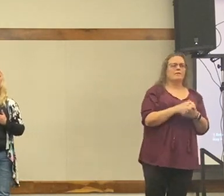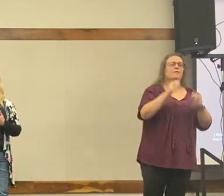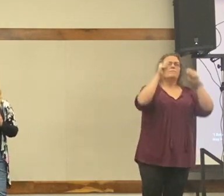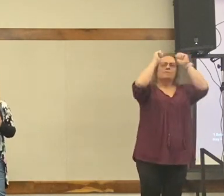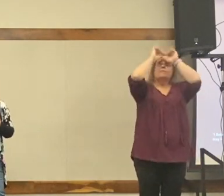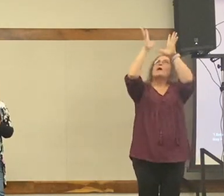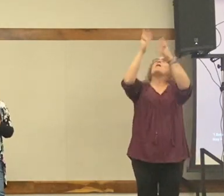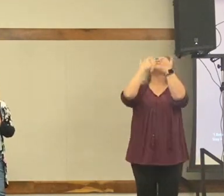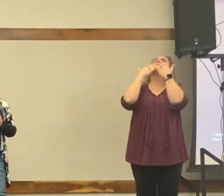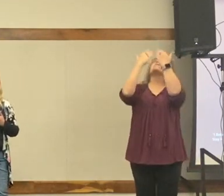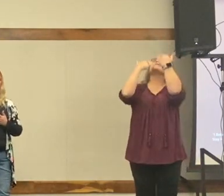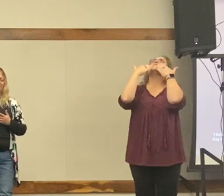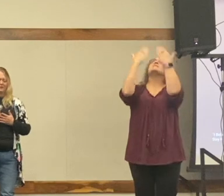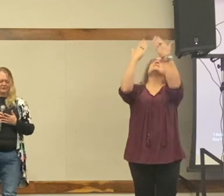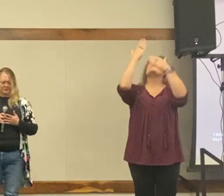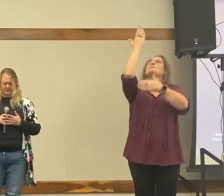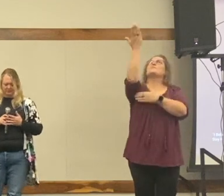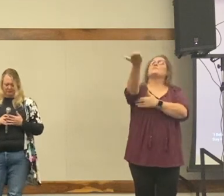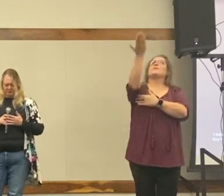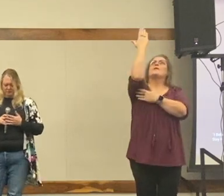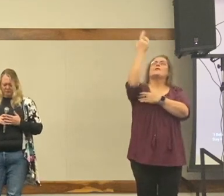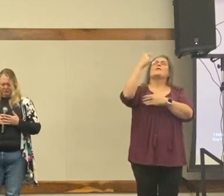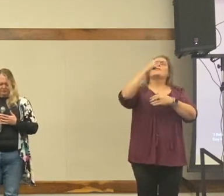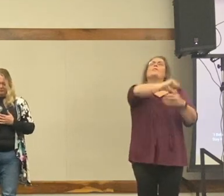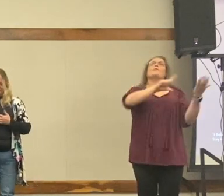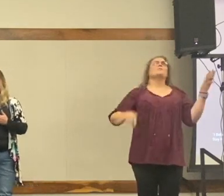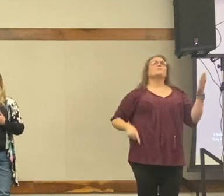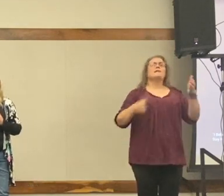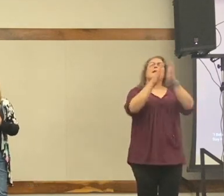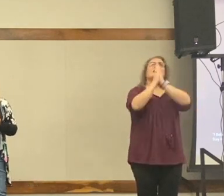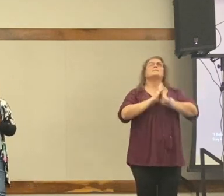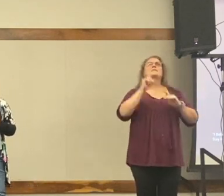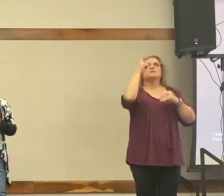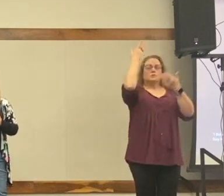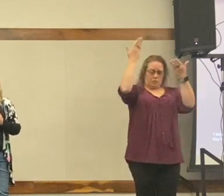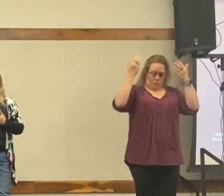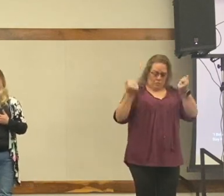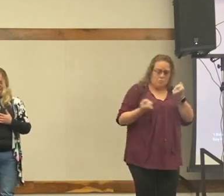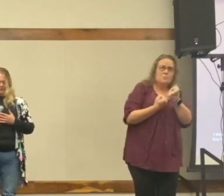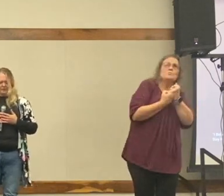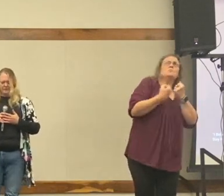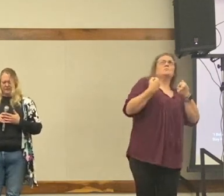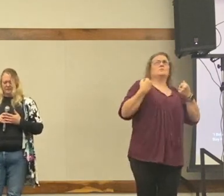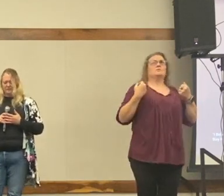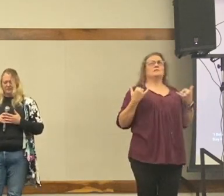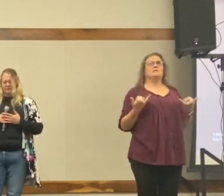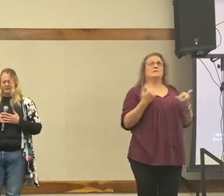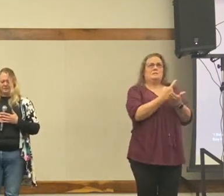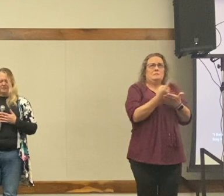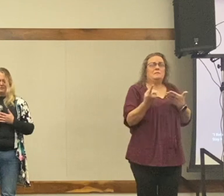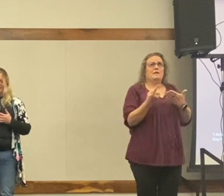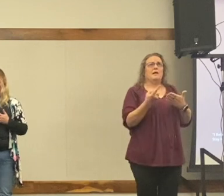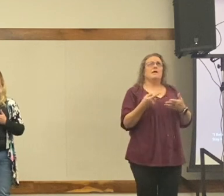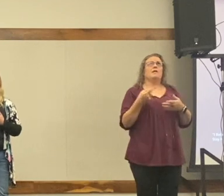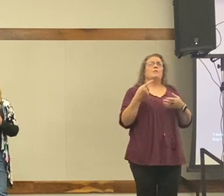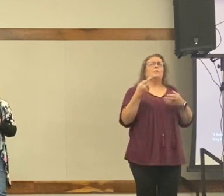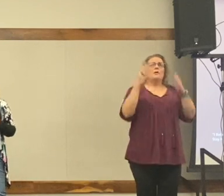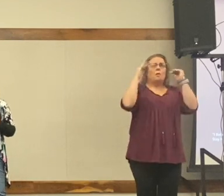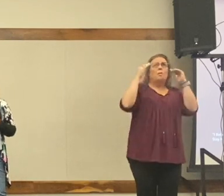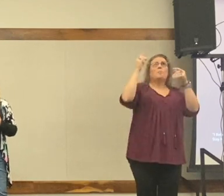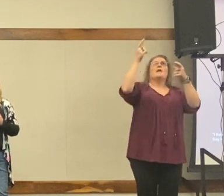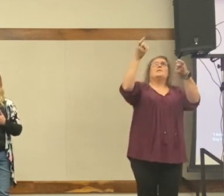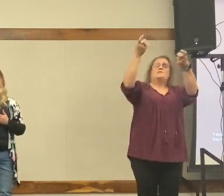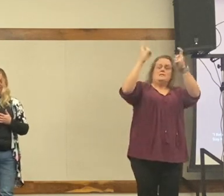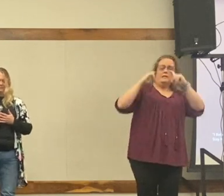Father, we thank you for who you are. Lord, we ask that you be with us this week. Help what you gave us today and what you spoke to us, Lord, doesn't